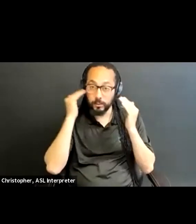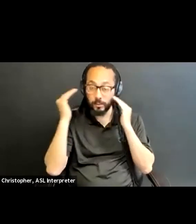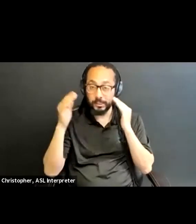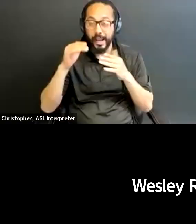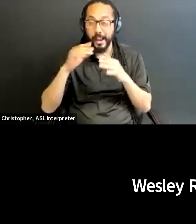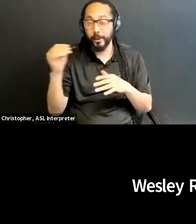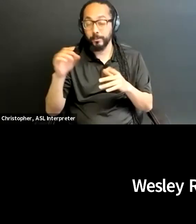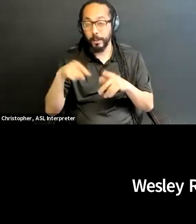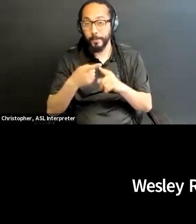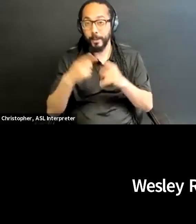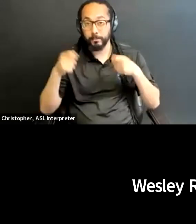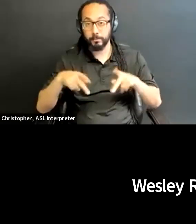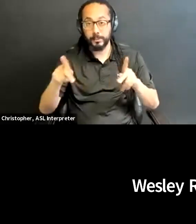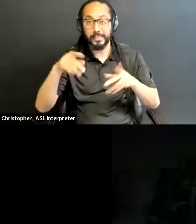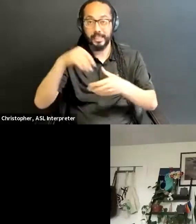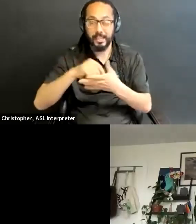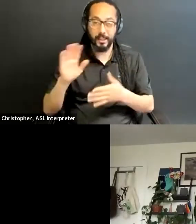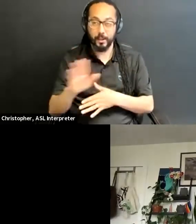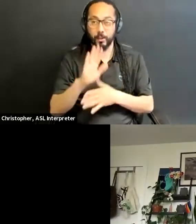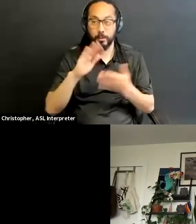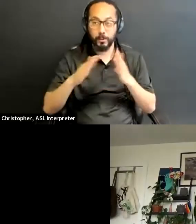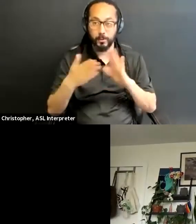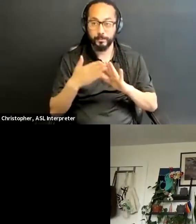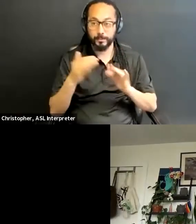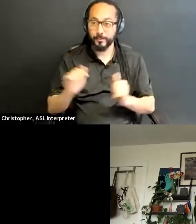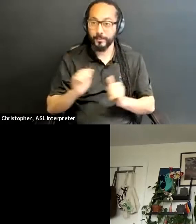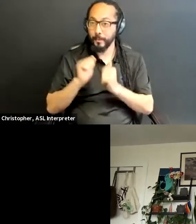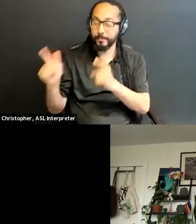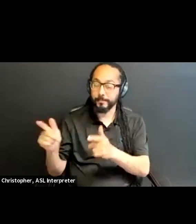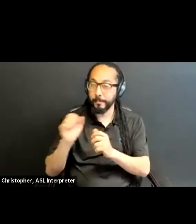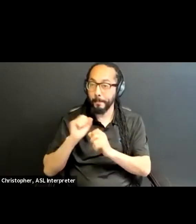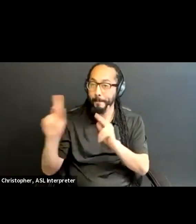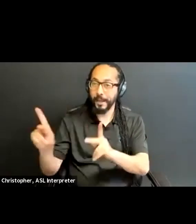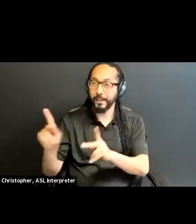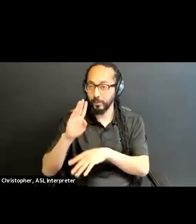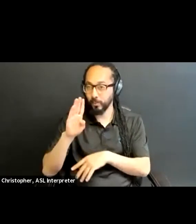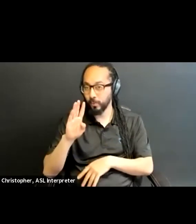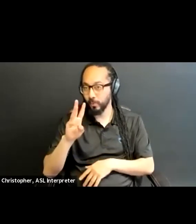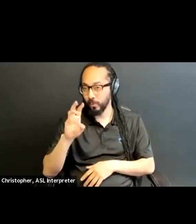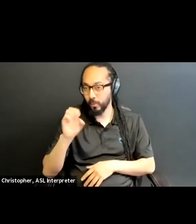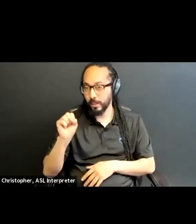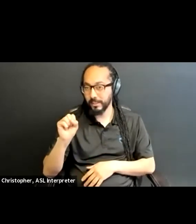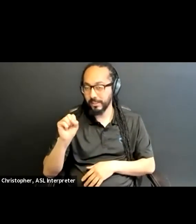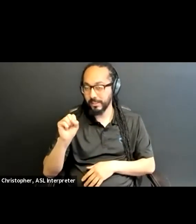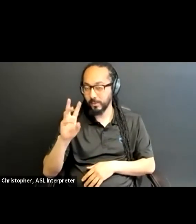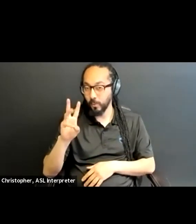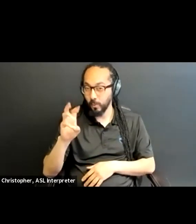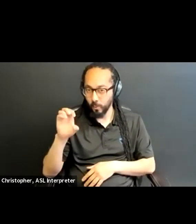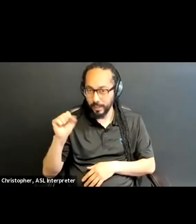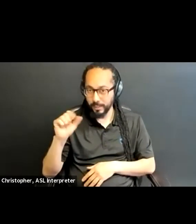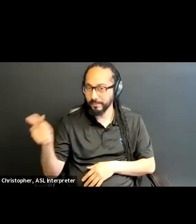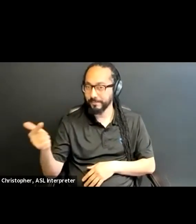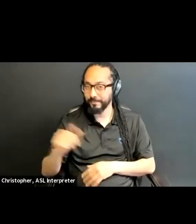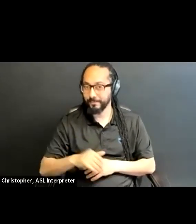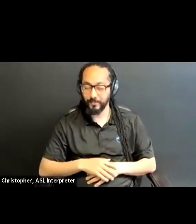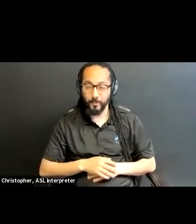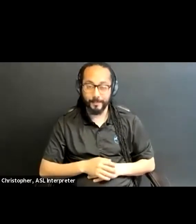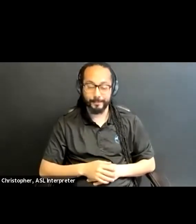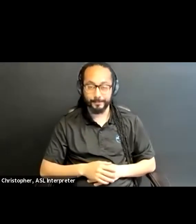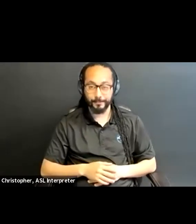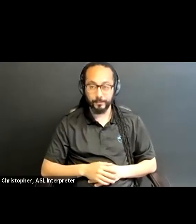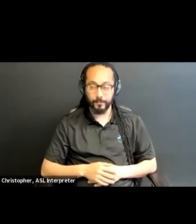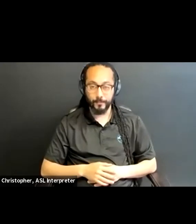And I'll pass that back to Wes now. And I just want to make